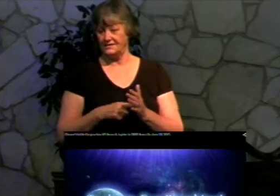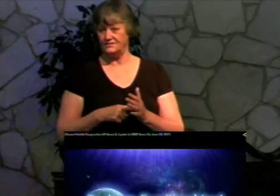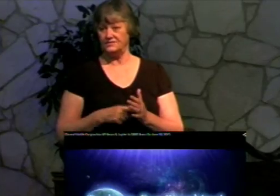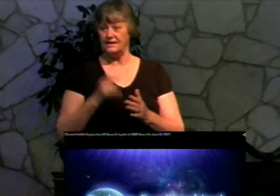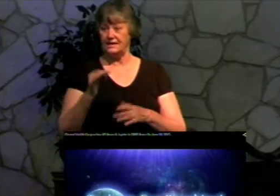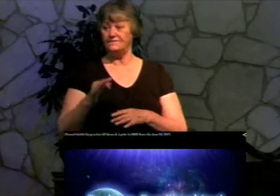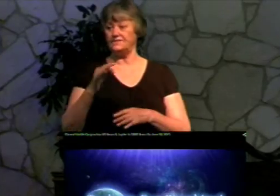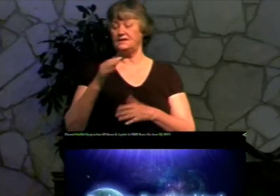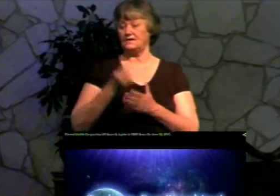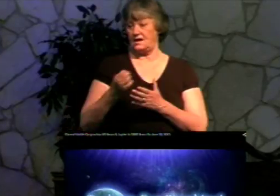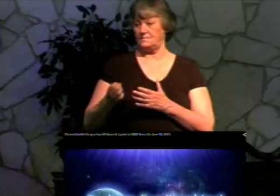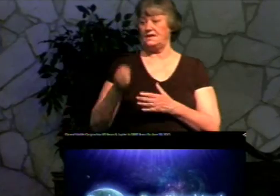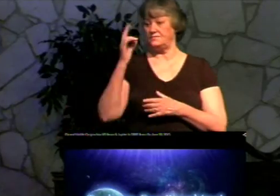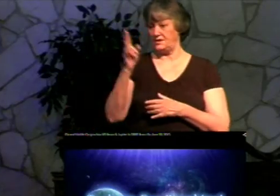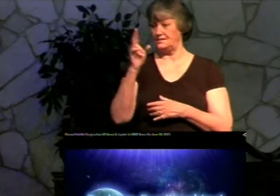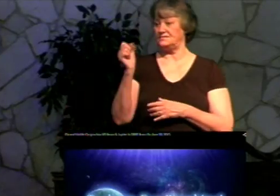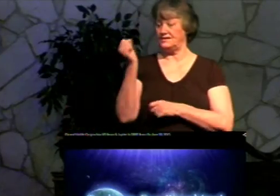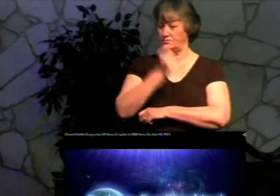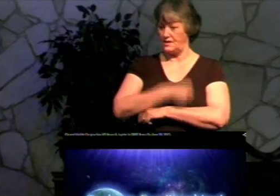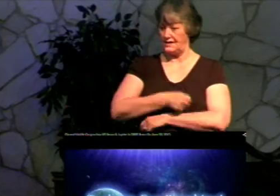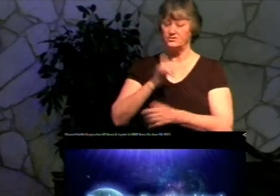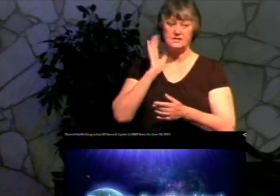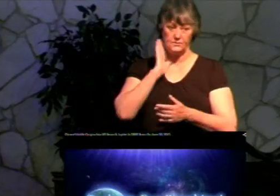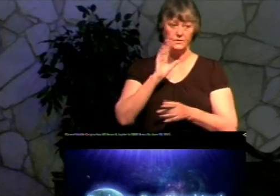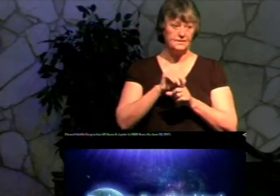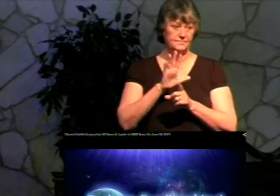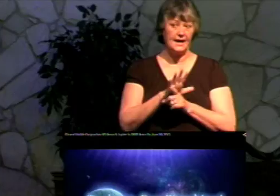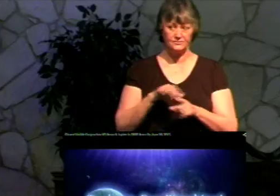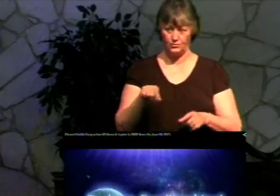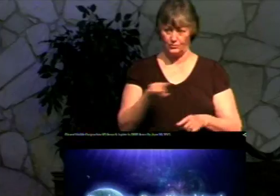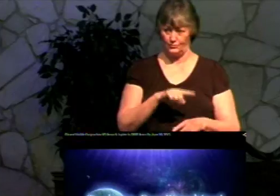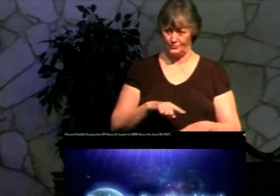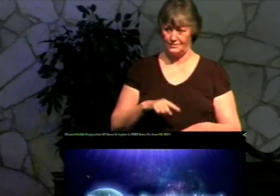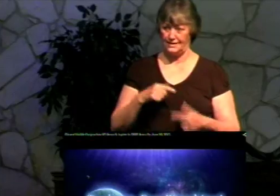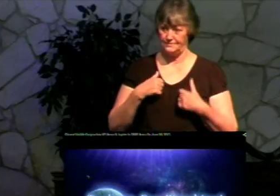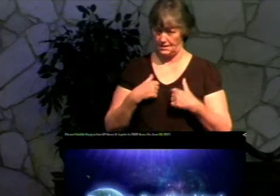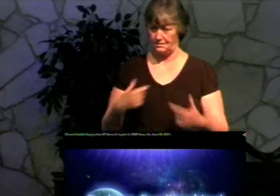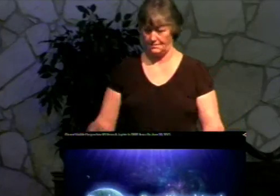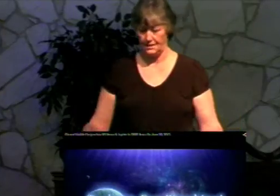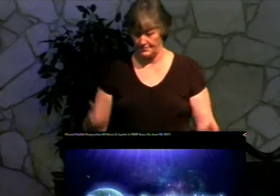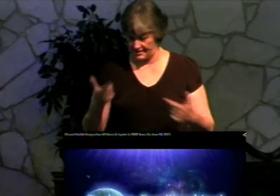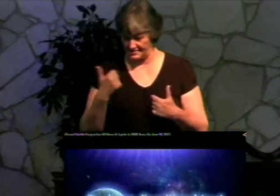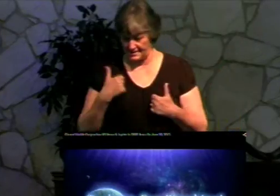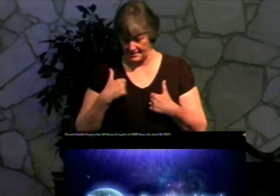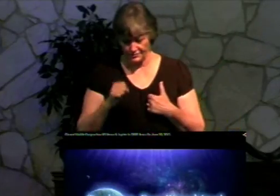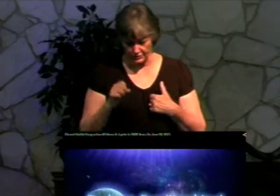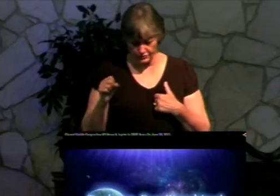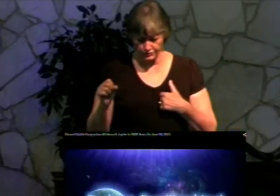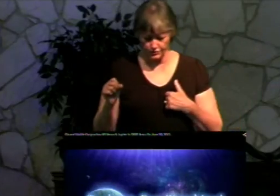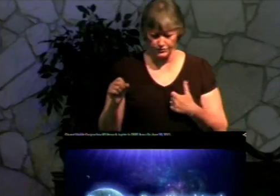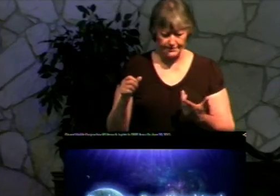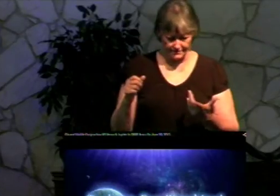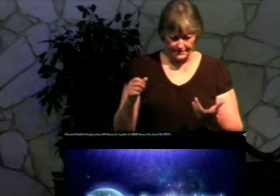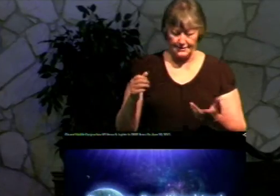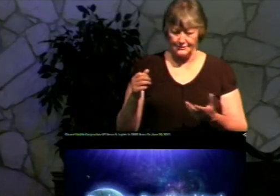This, if the economy of the United States crashes, it will impact you and me because I'm on Social Security. So